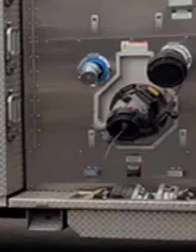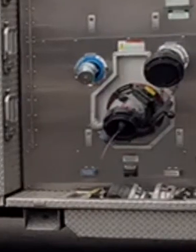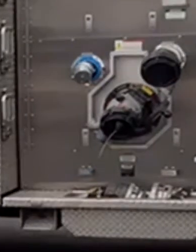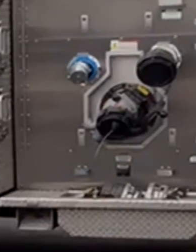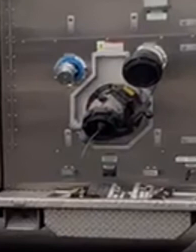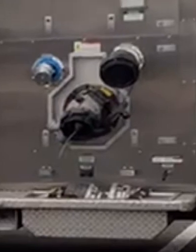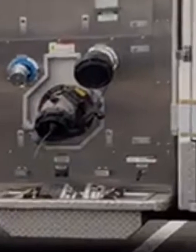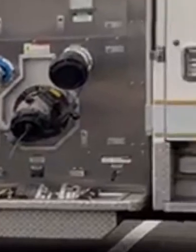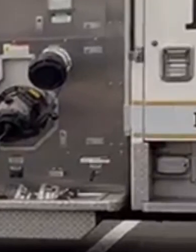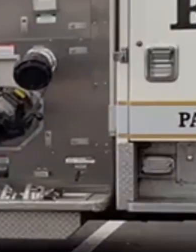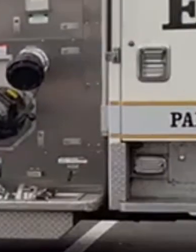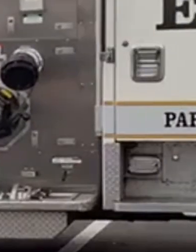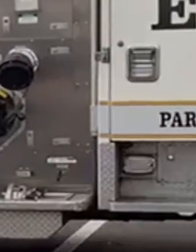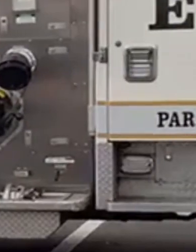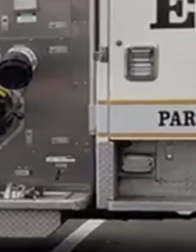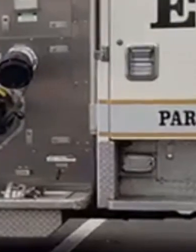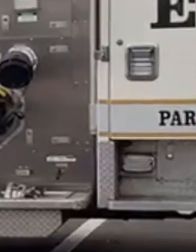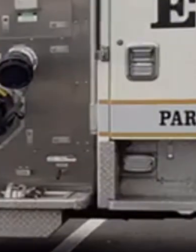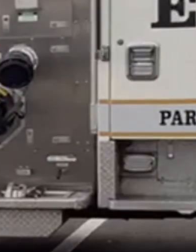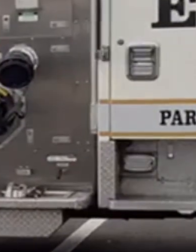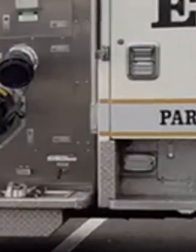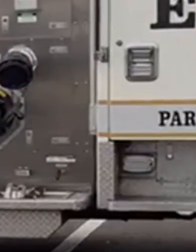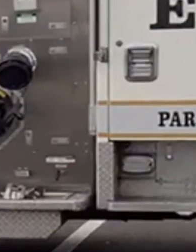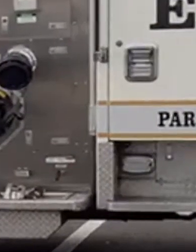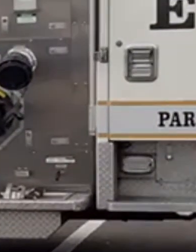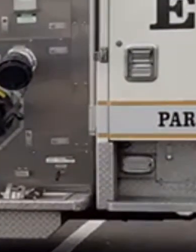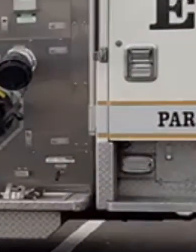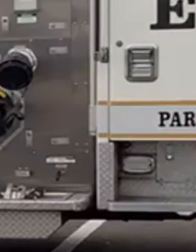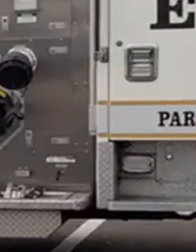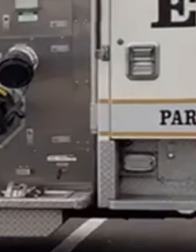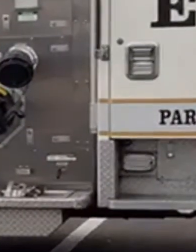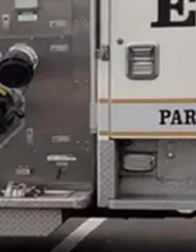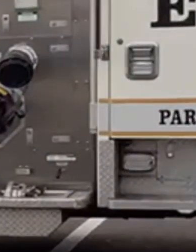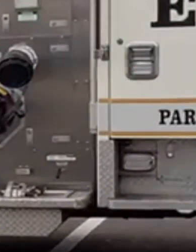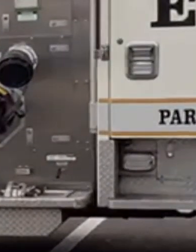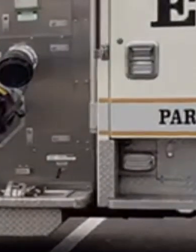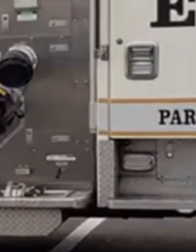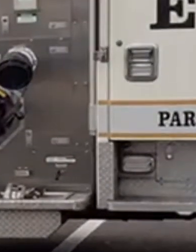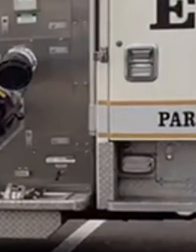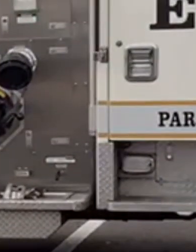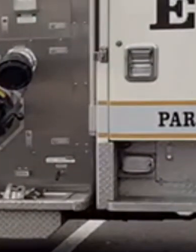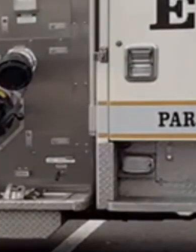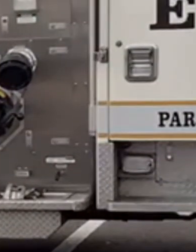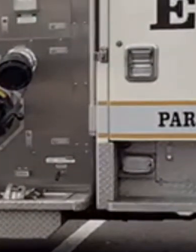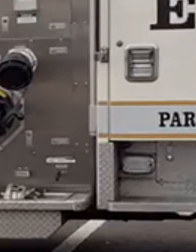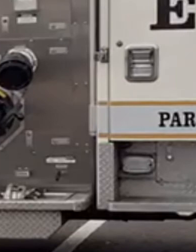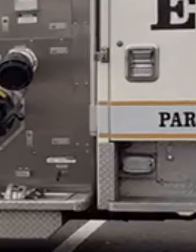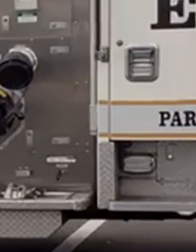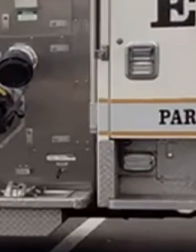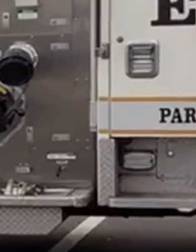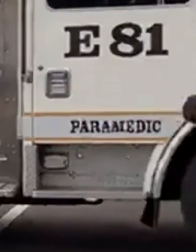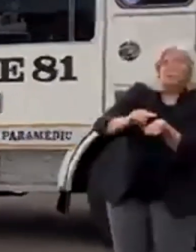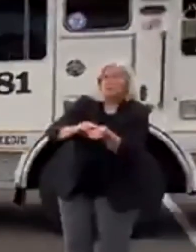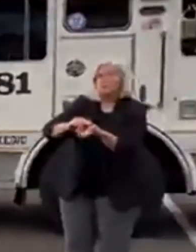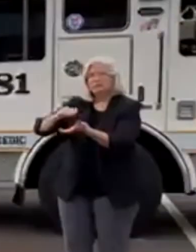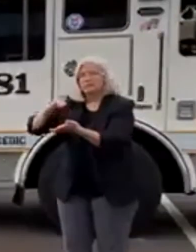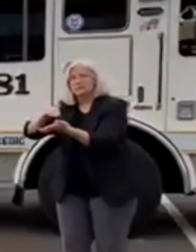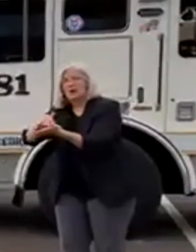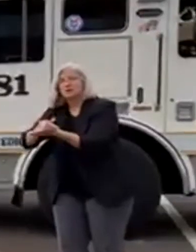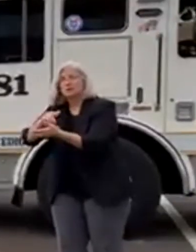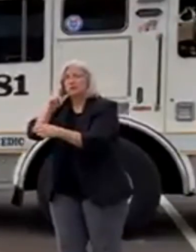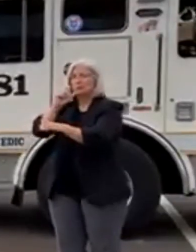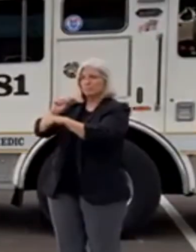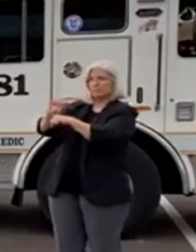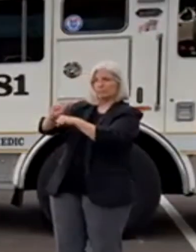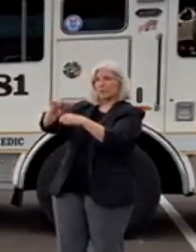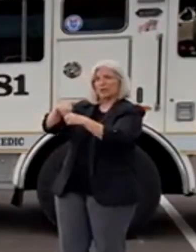There are a lot of our health workers, nurses, physicians that are in the hospitals tending to